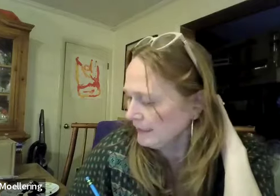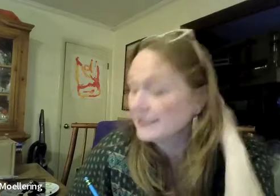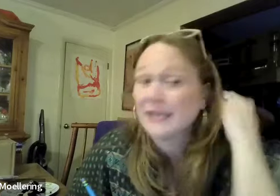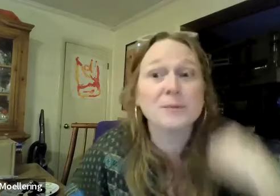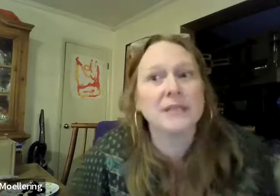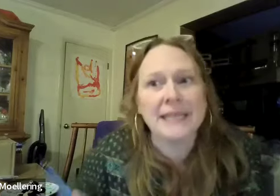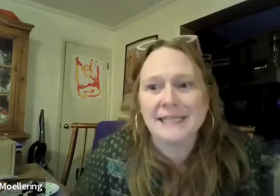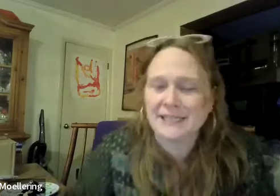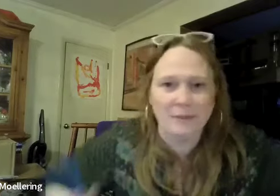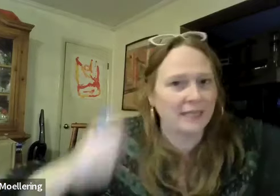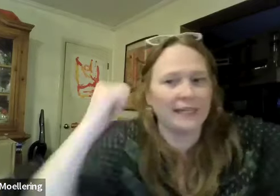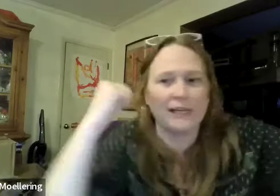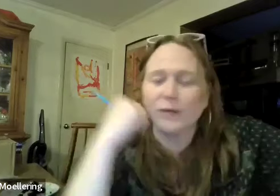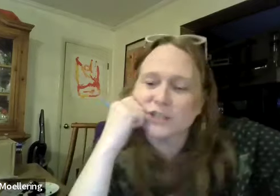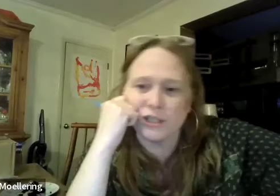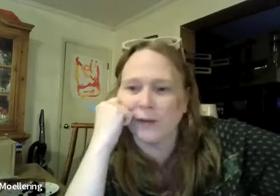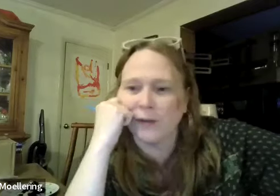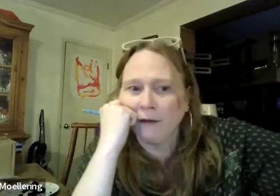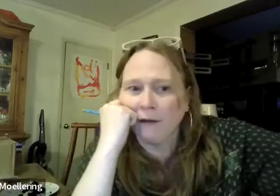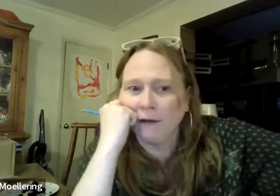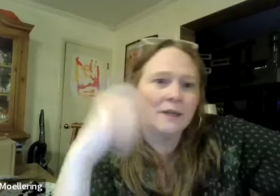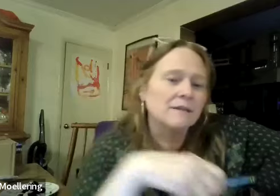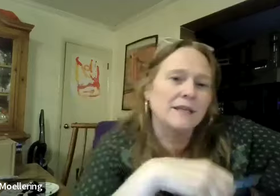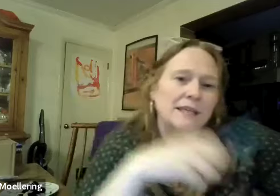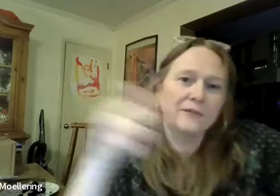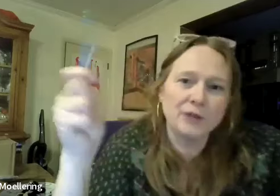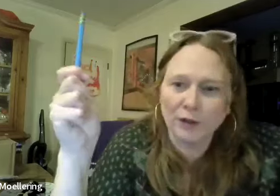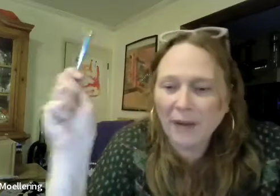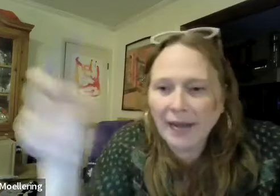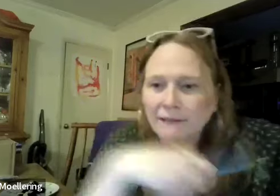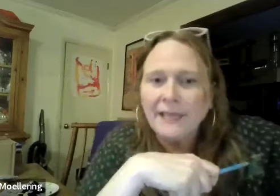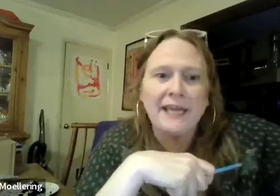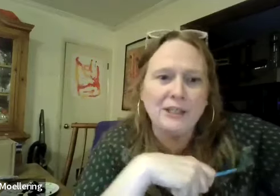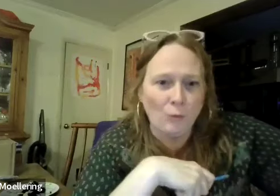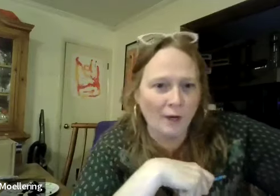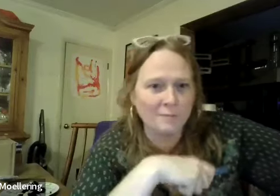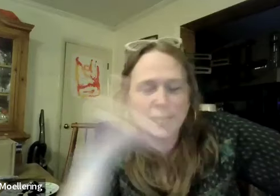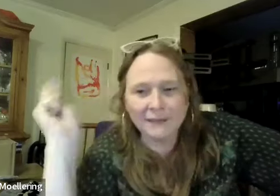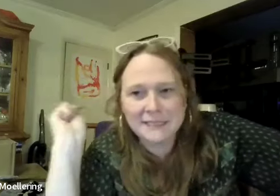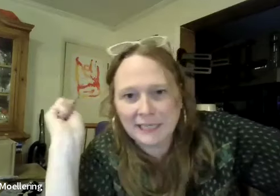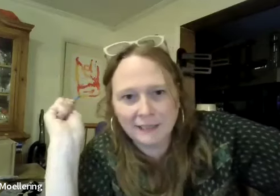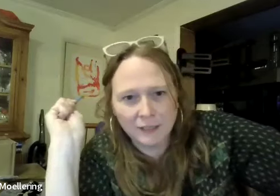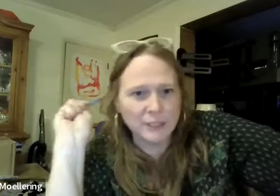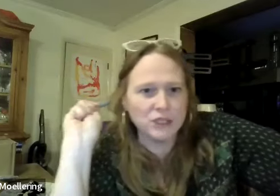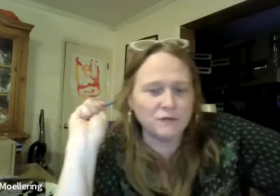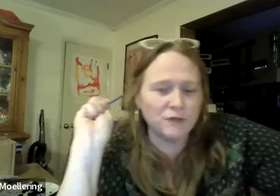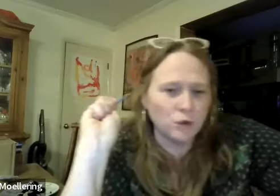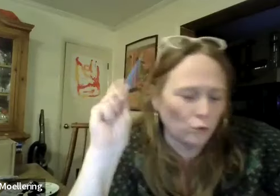And yes, please send me any questions you have. Like if you're a pilot and you want pilot sign language, if